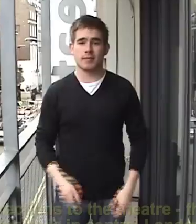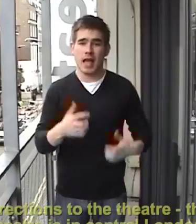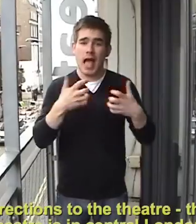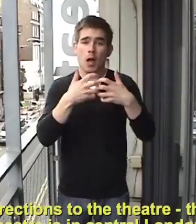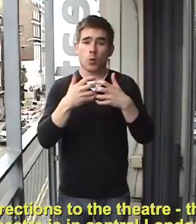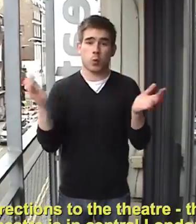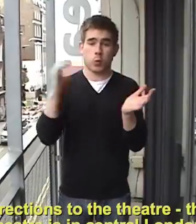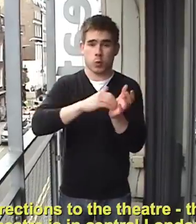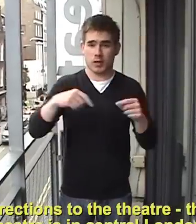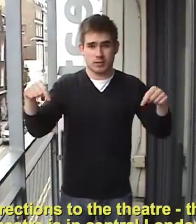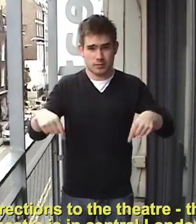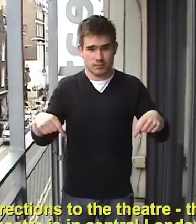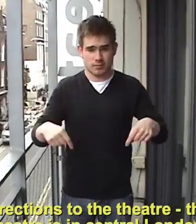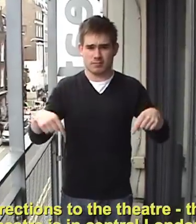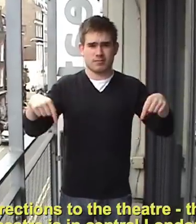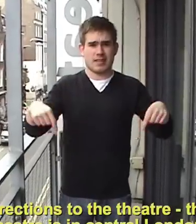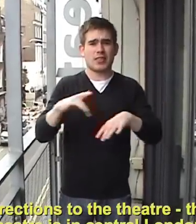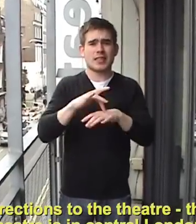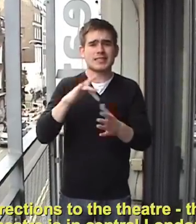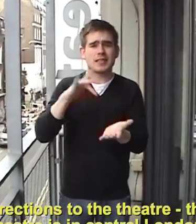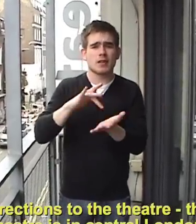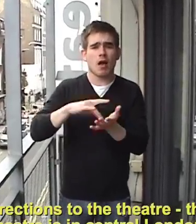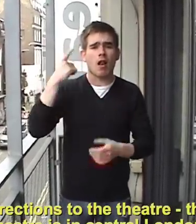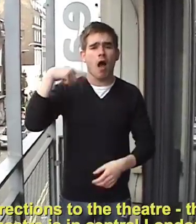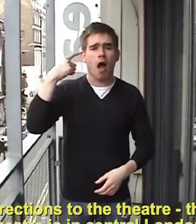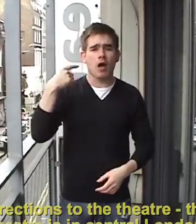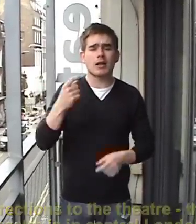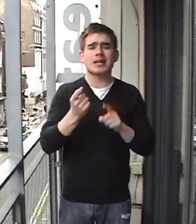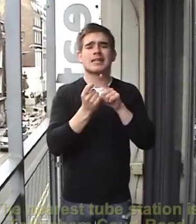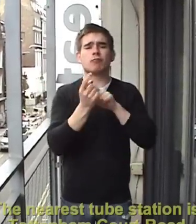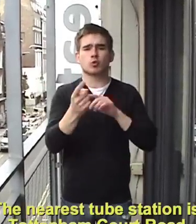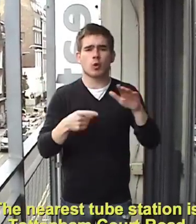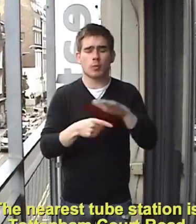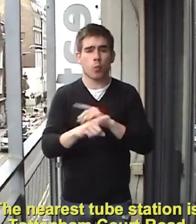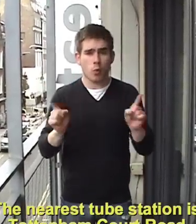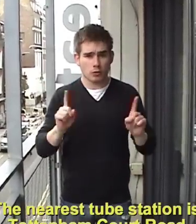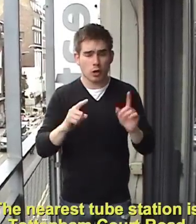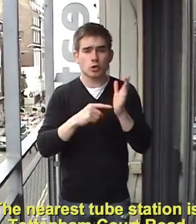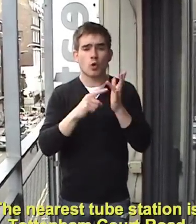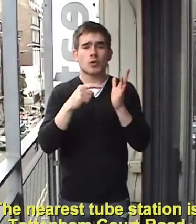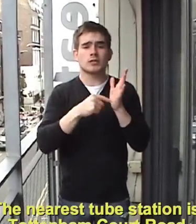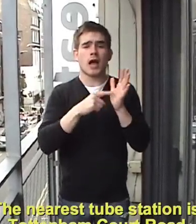Directions to the theatre. The theatre is in central London. The nearest tube station is Tottenham Court Road.